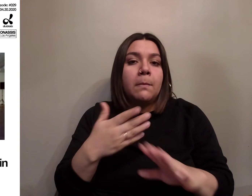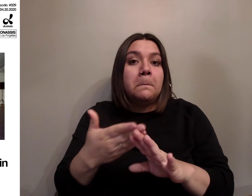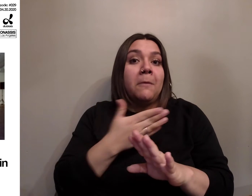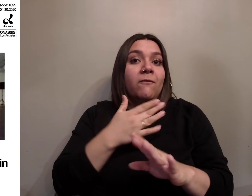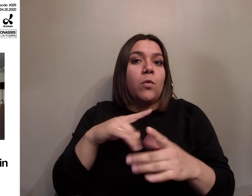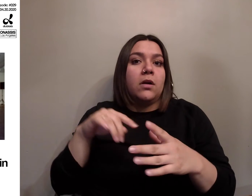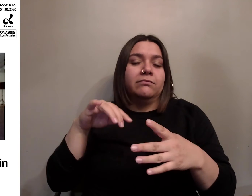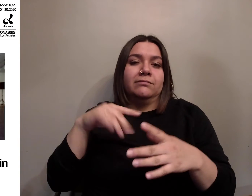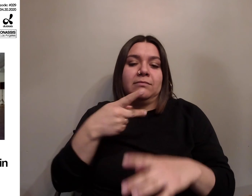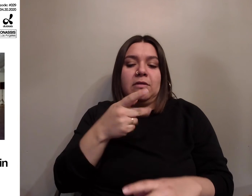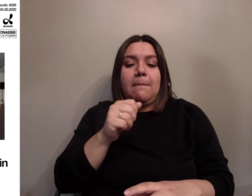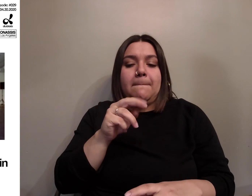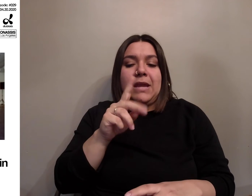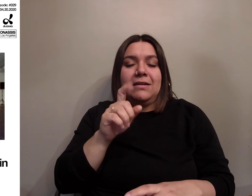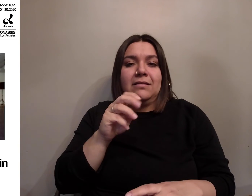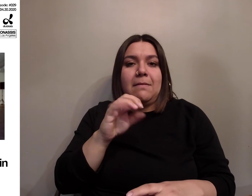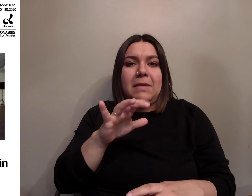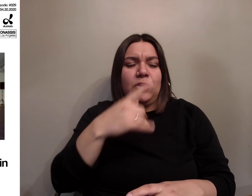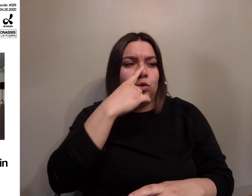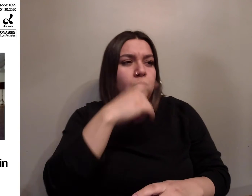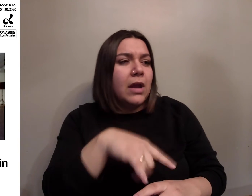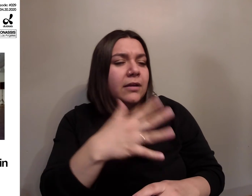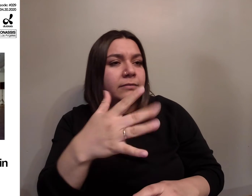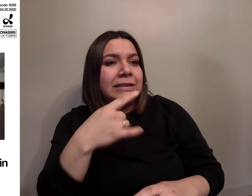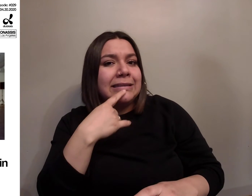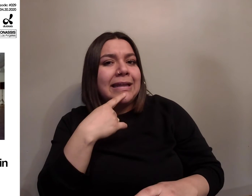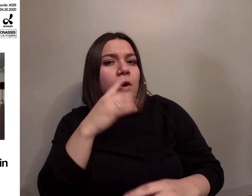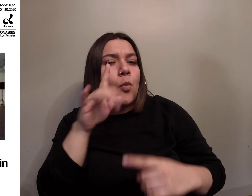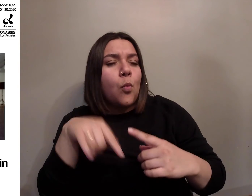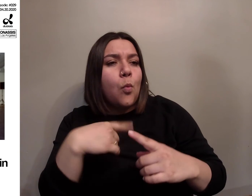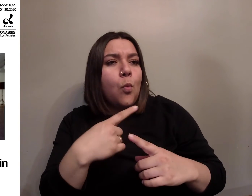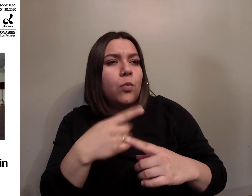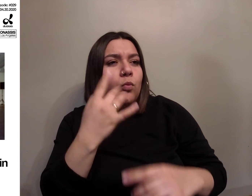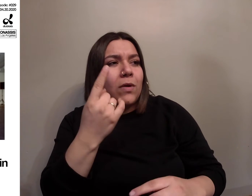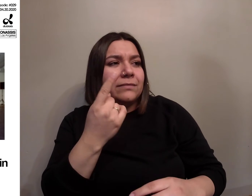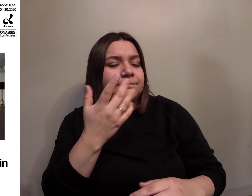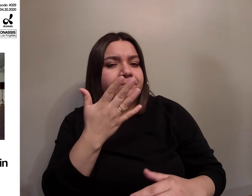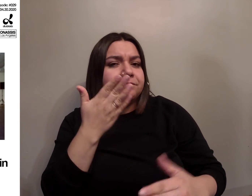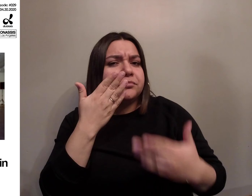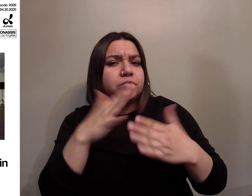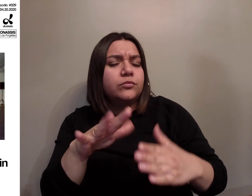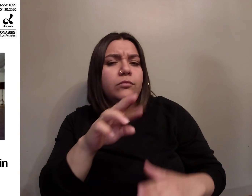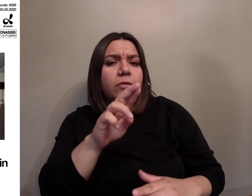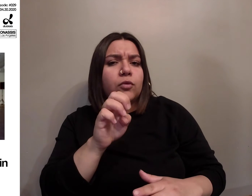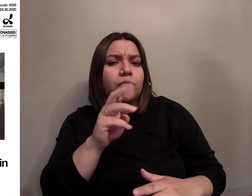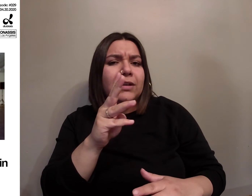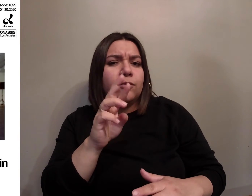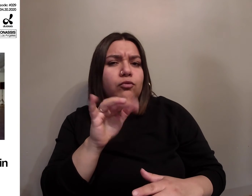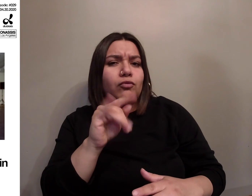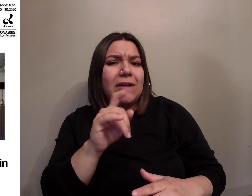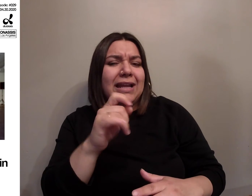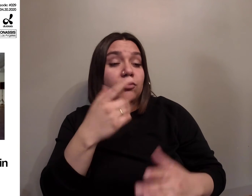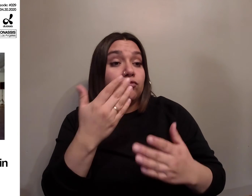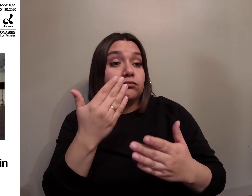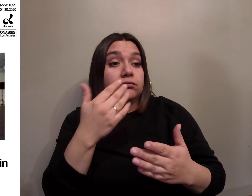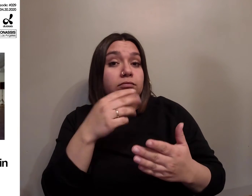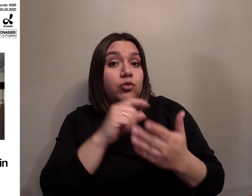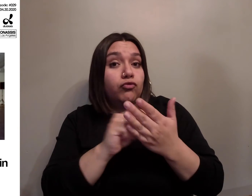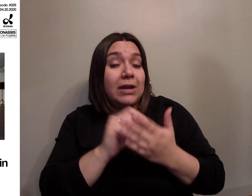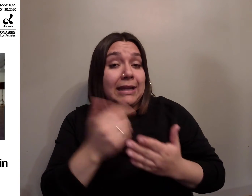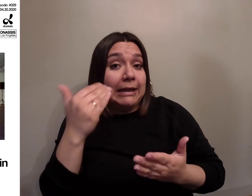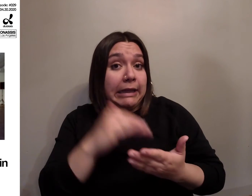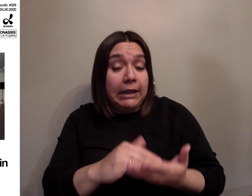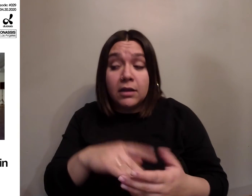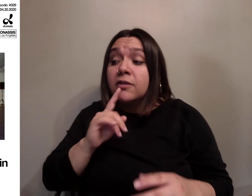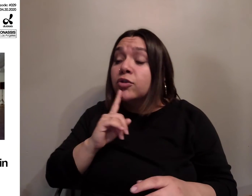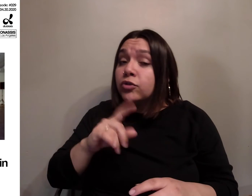actually. Please do. Please do. If it's short, that would be wonderful. Yes, I mean, in fact, some of it I already